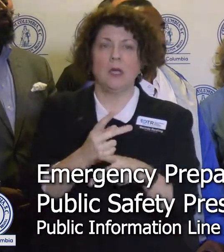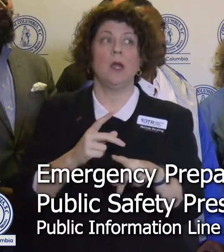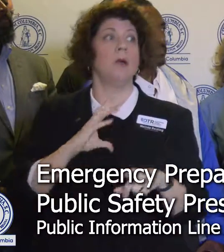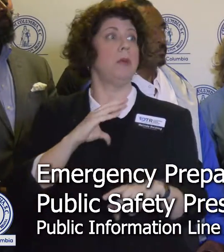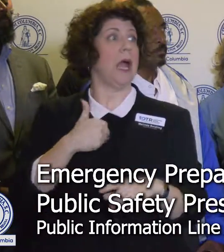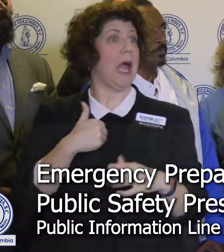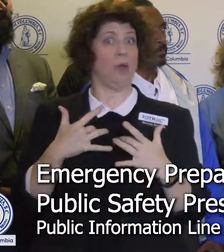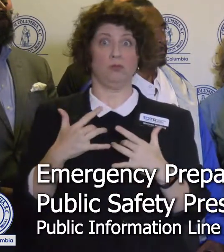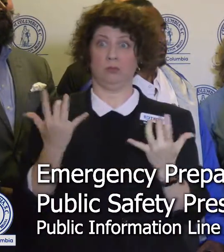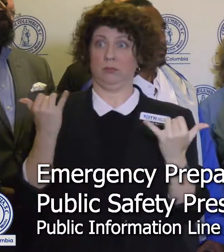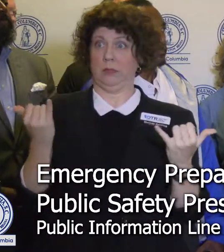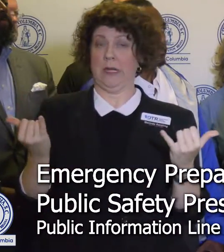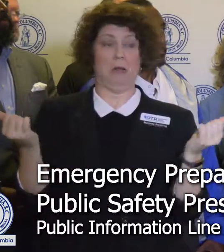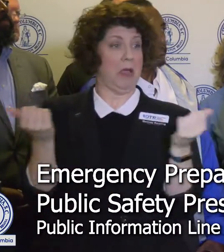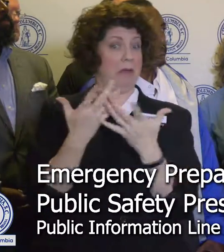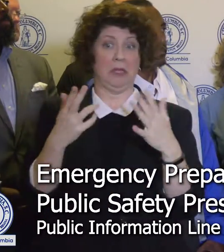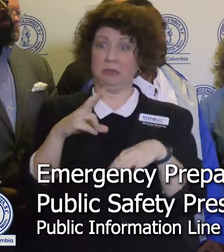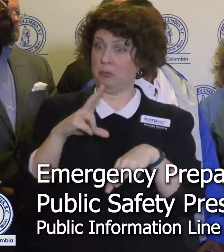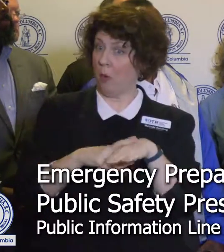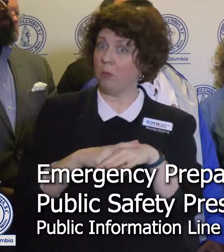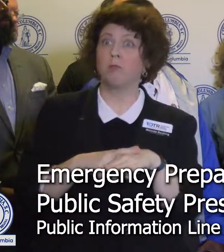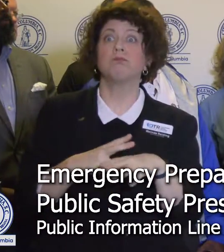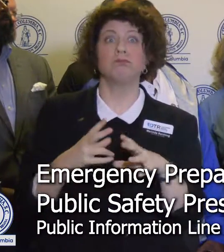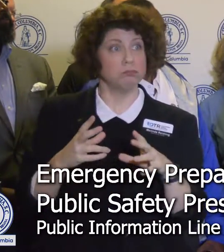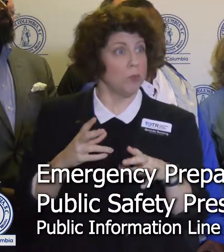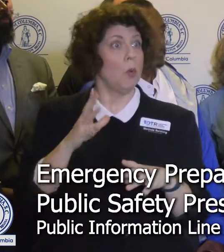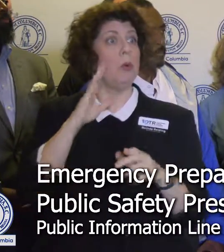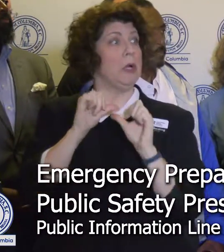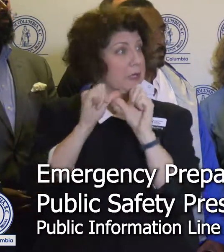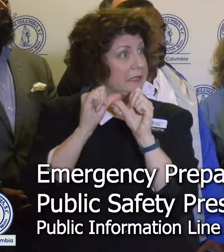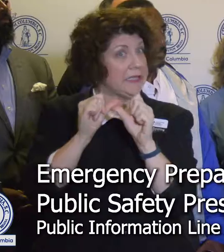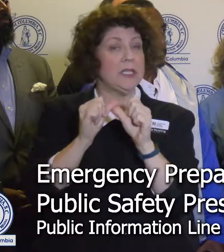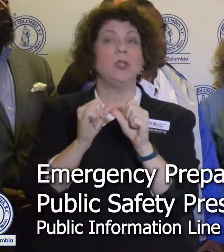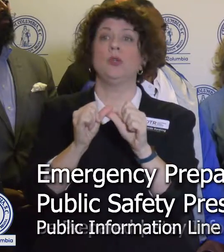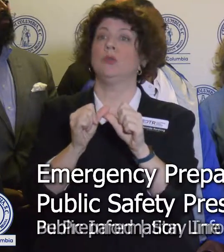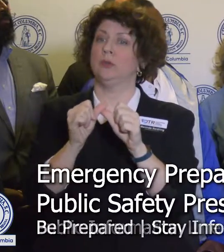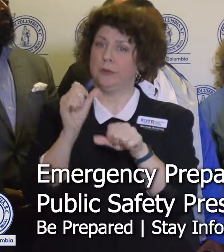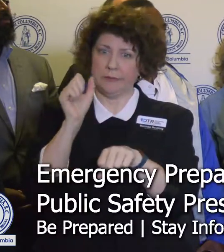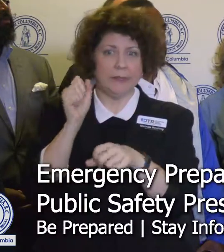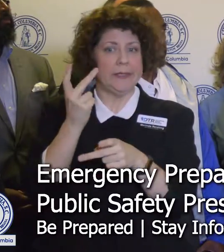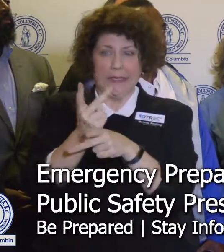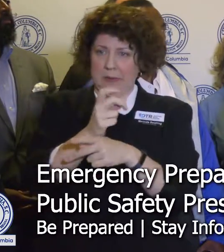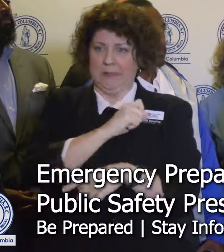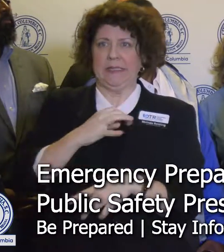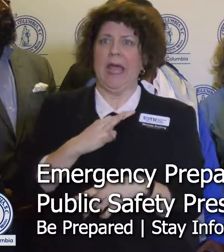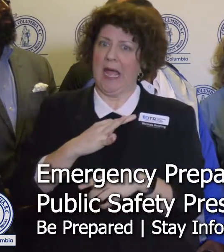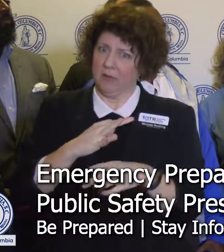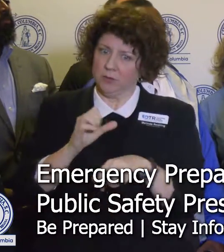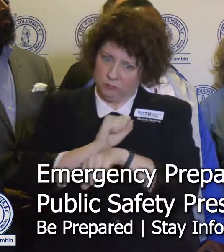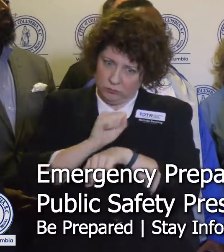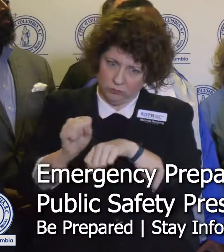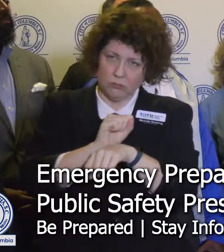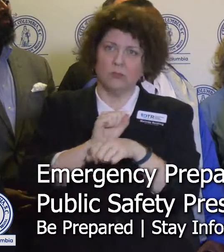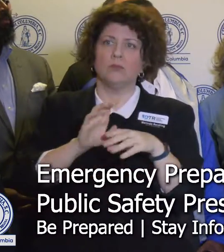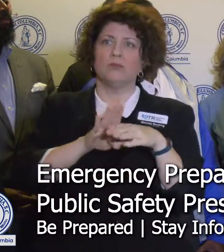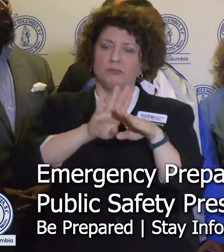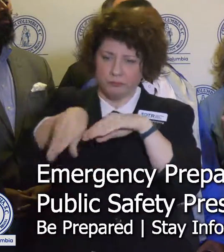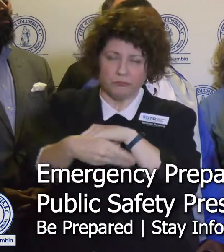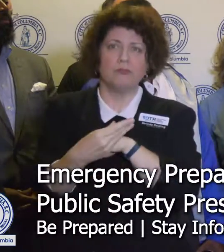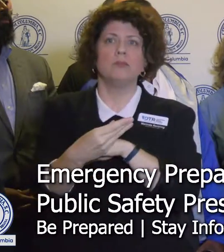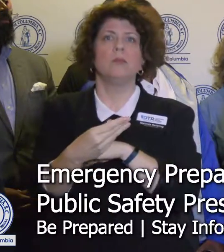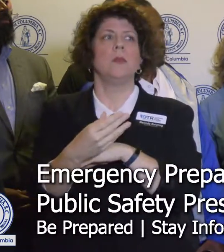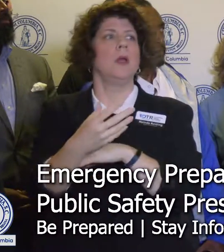status is everything's normal. We will continue to be upstaffed through the evening. We do expect some,